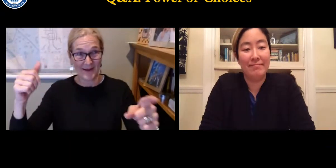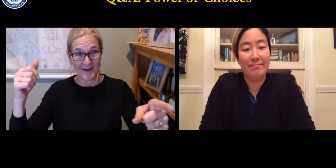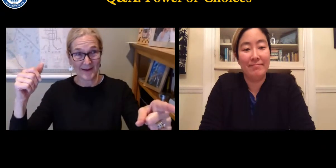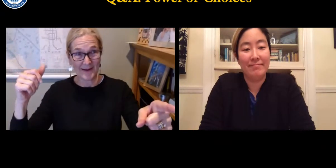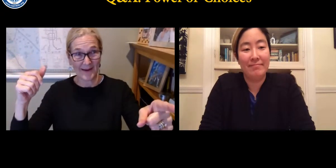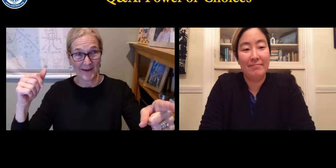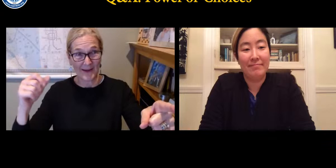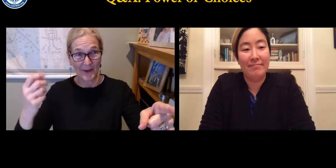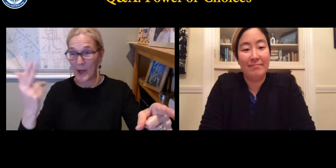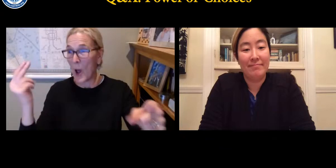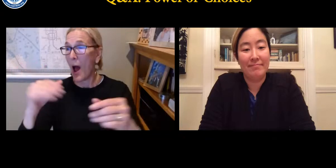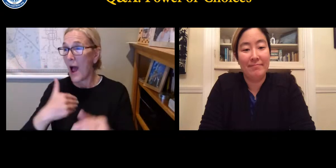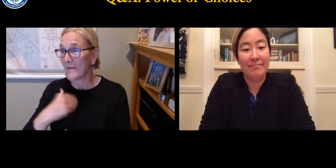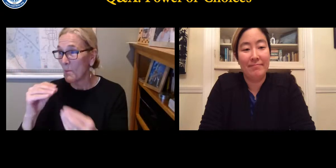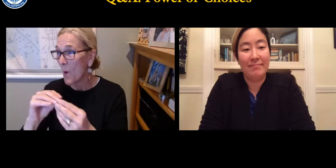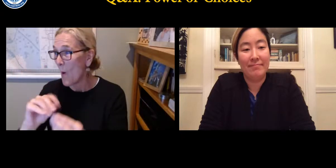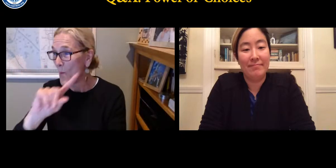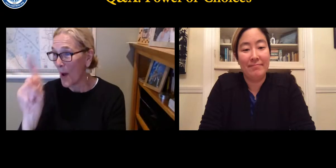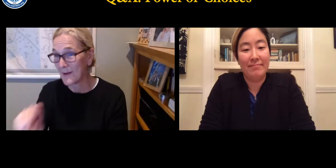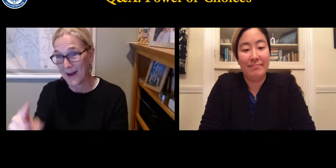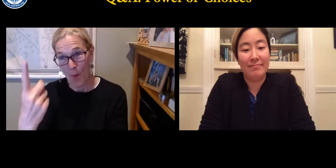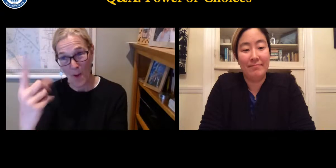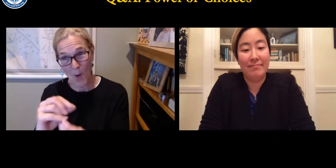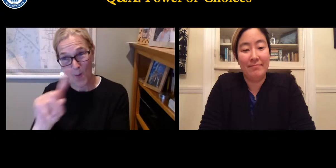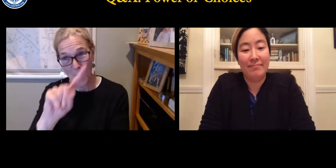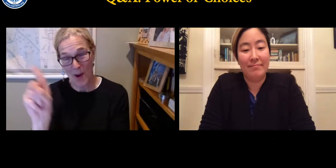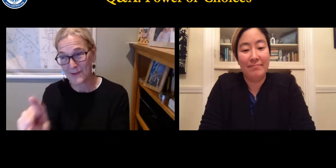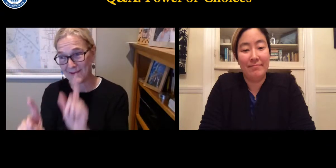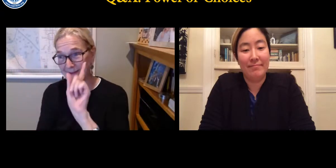Thank you, Noel, for doing the good work.